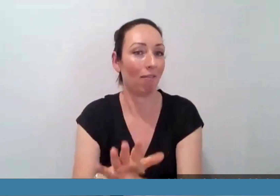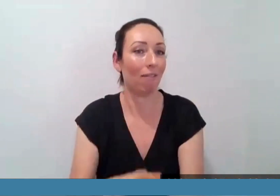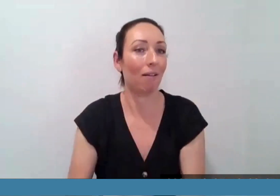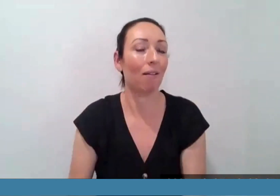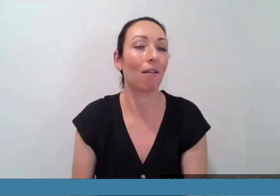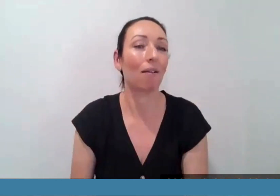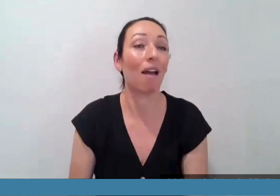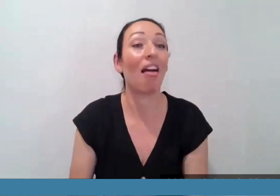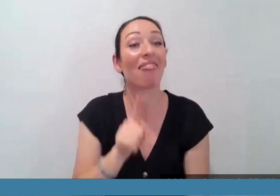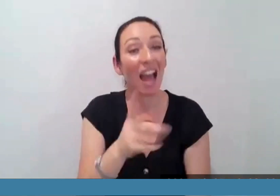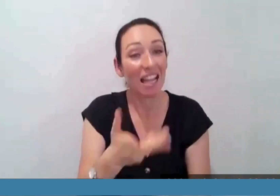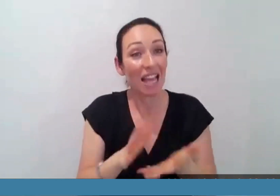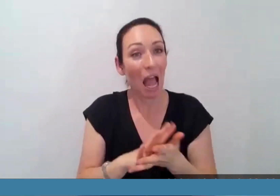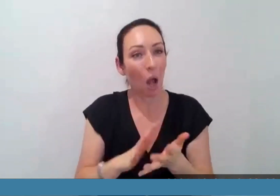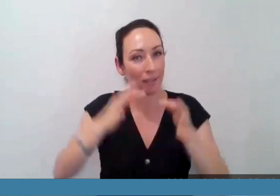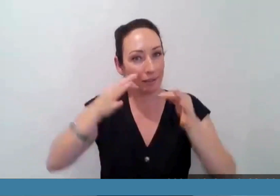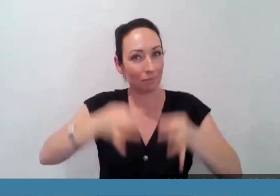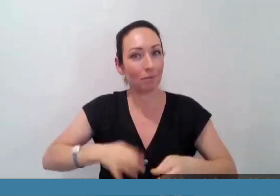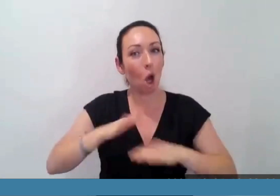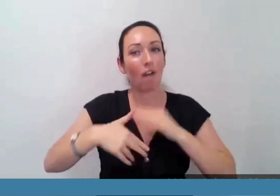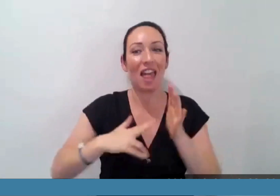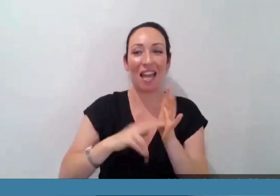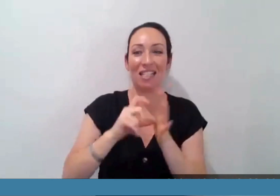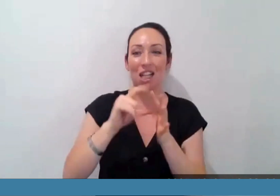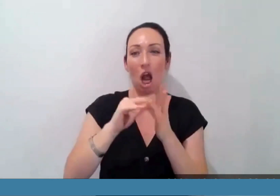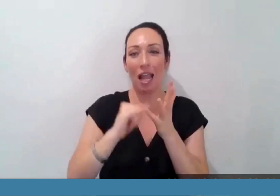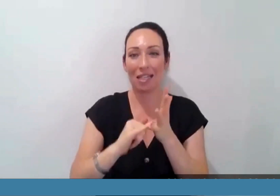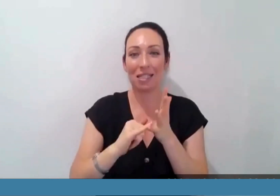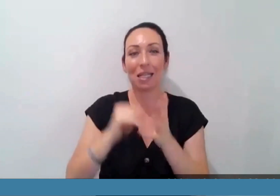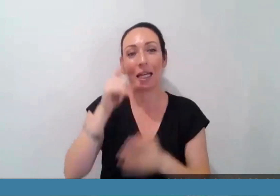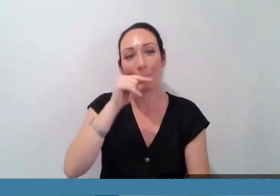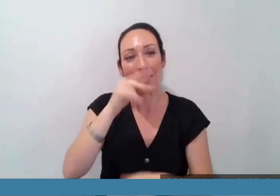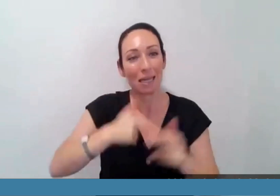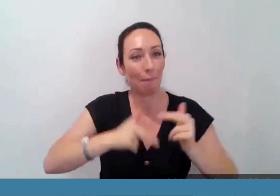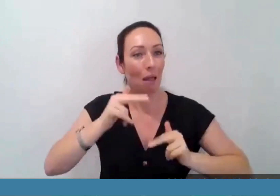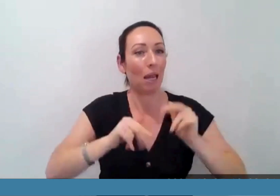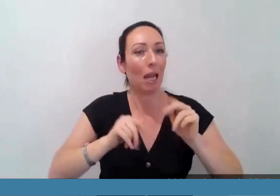That's how we landed on NDIS capacity building employment supports.